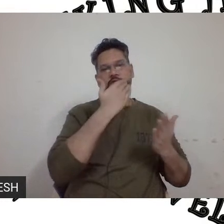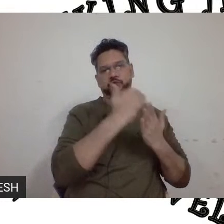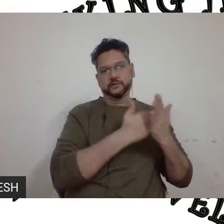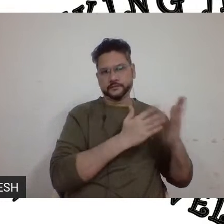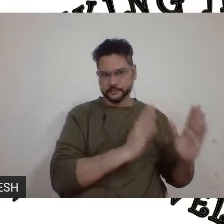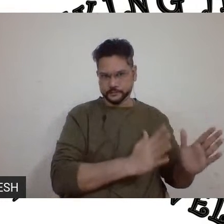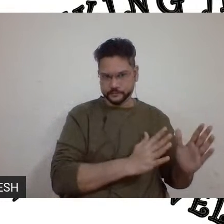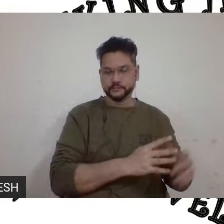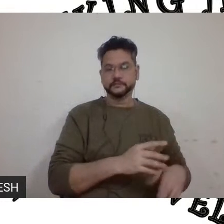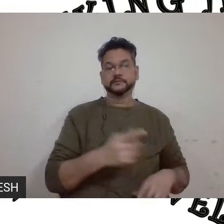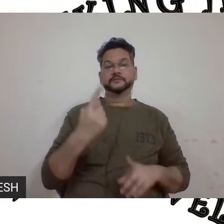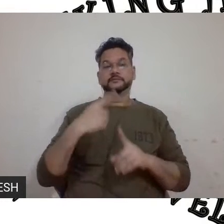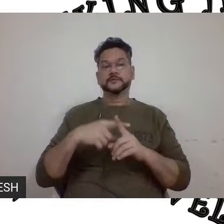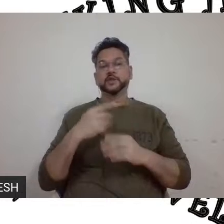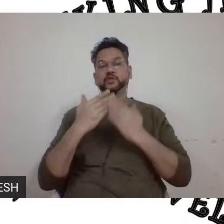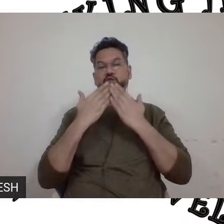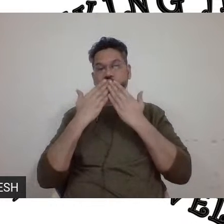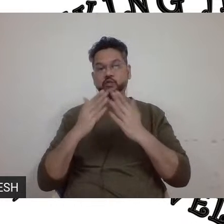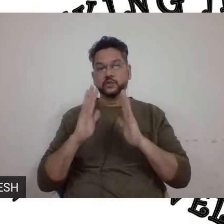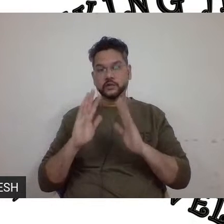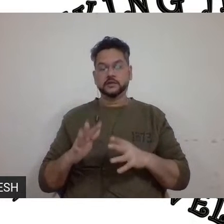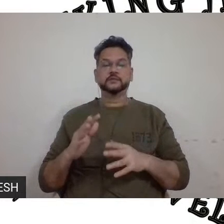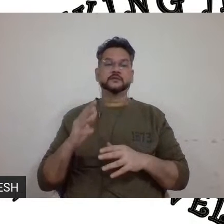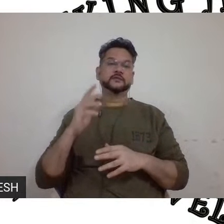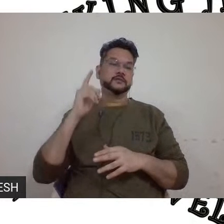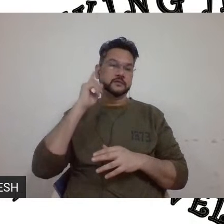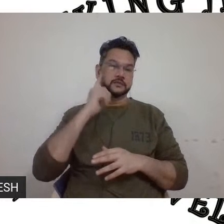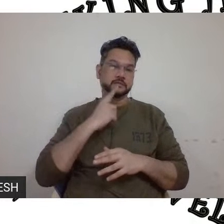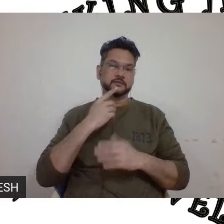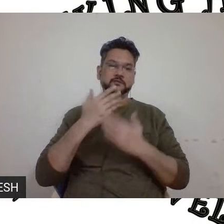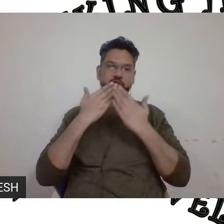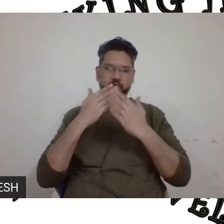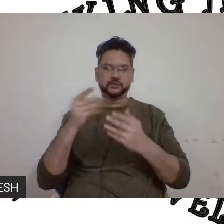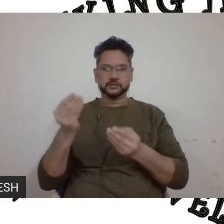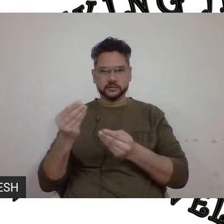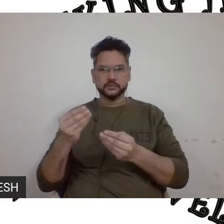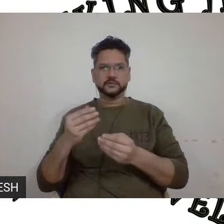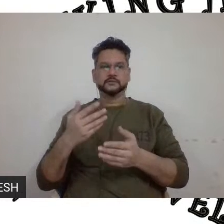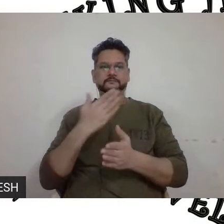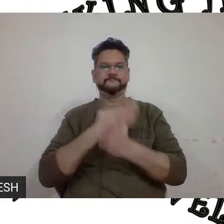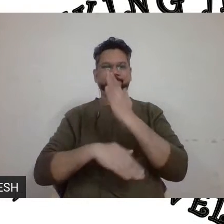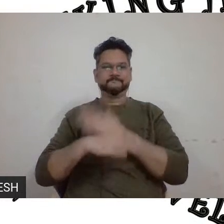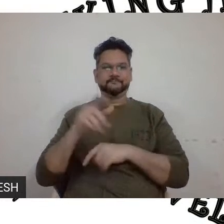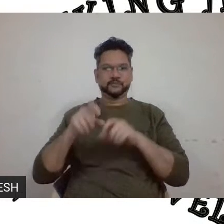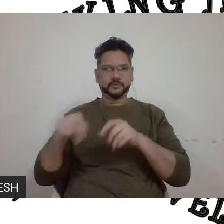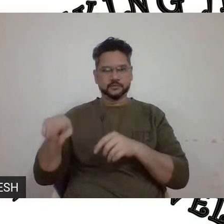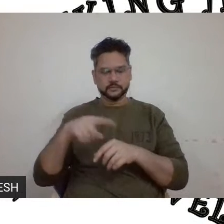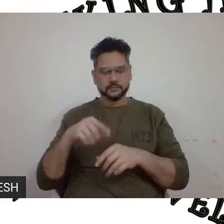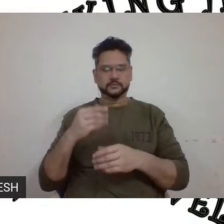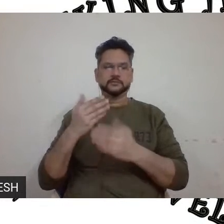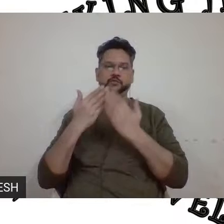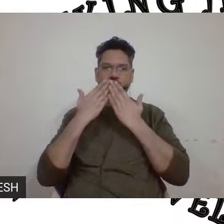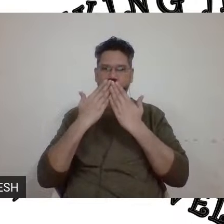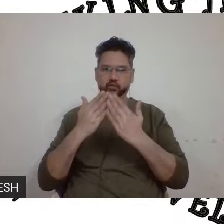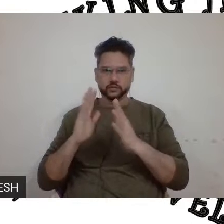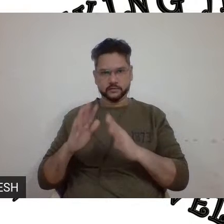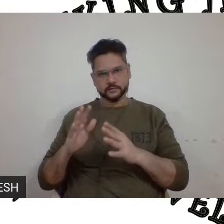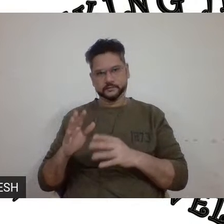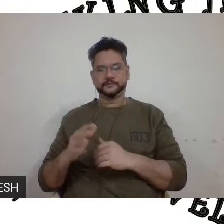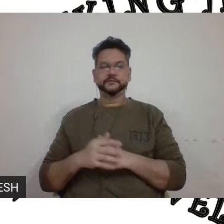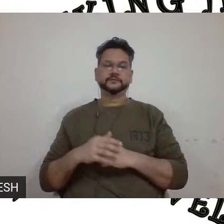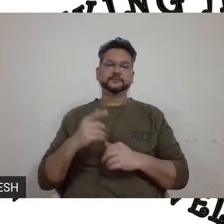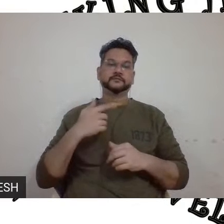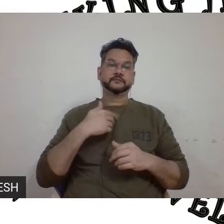training for speech and hearing impaired and locomotor disability. Our program has been getting a lot of awards. In fact, we are the two-time